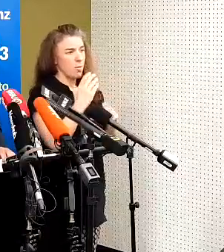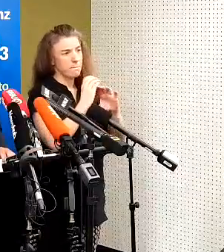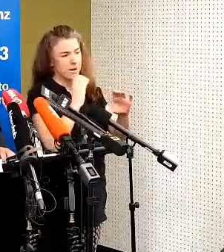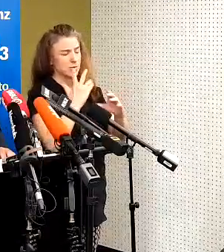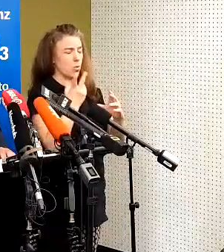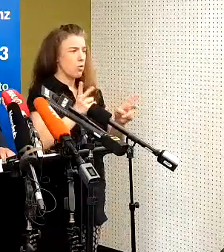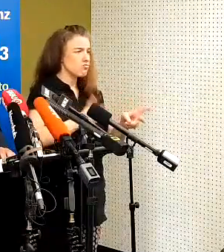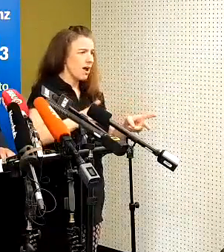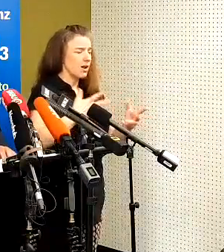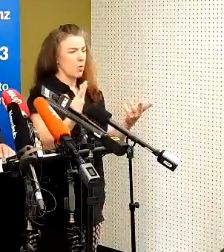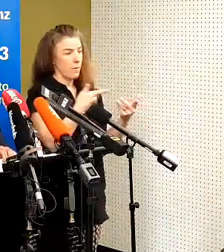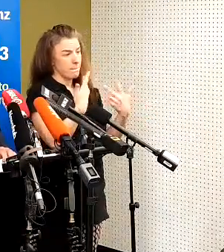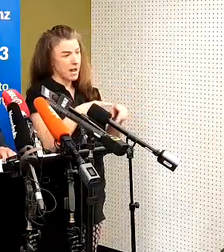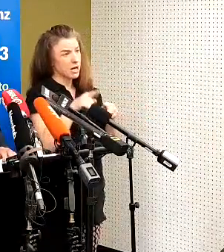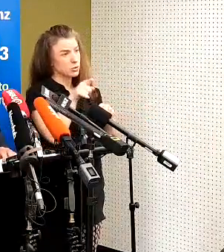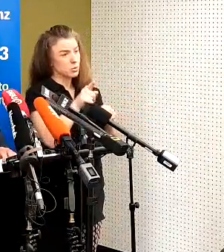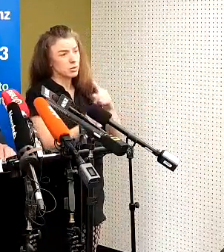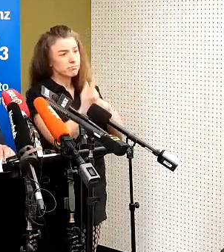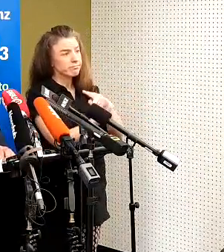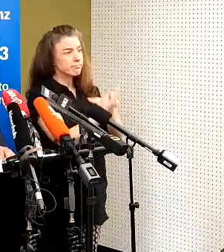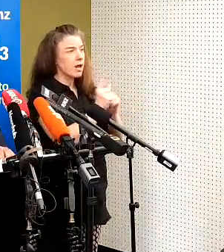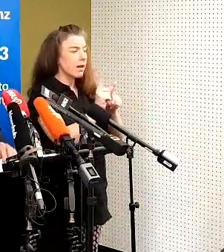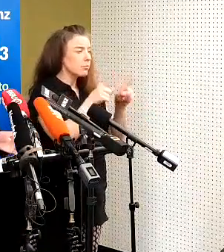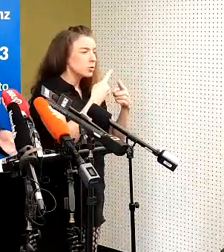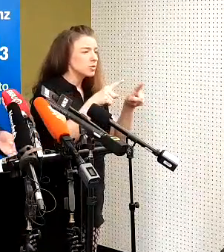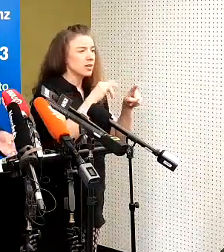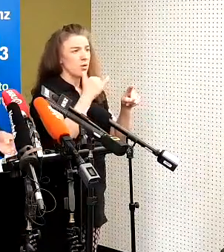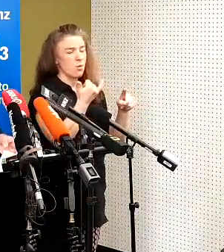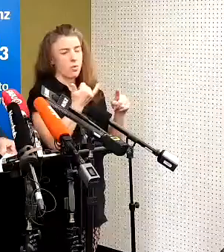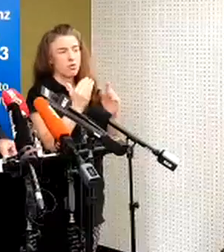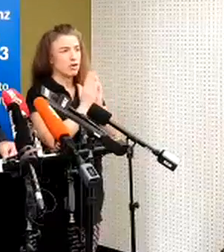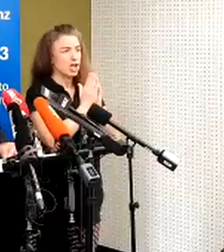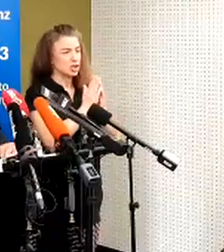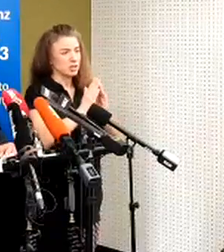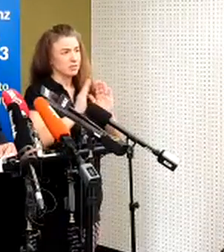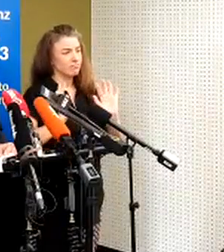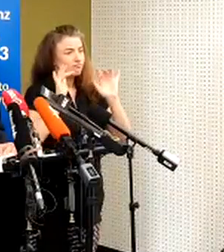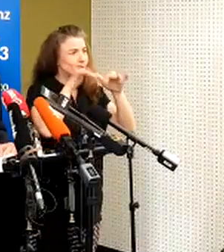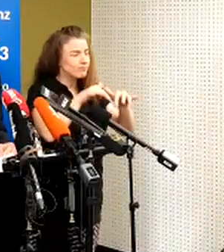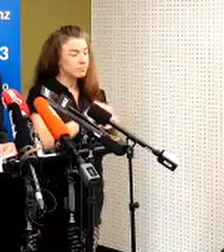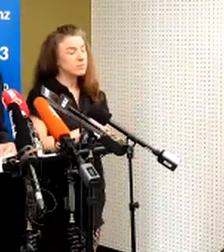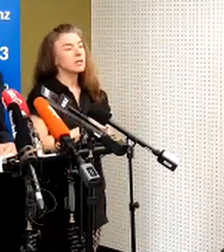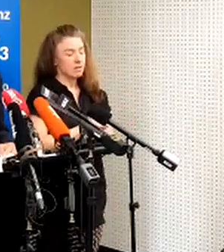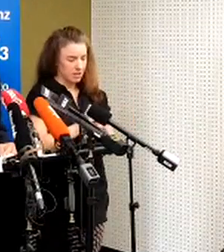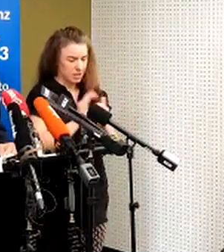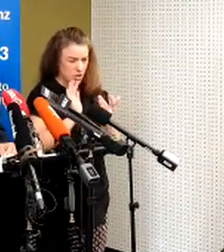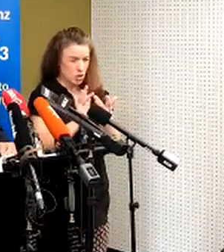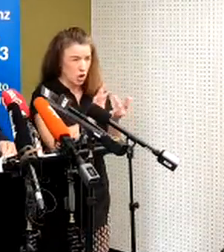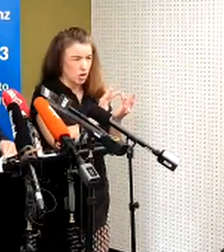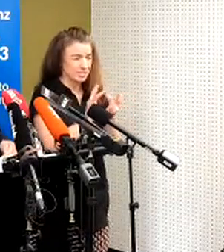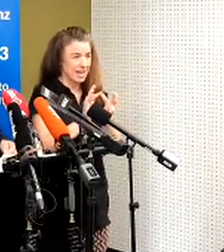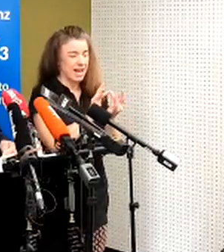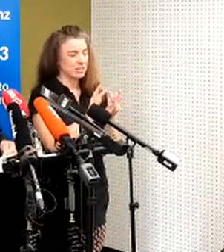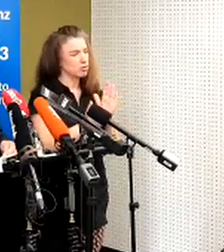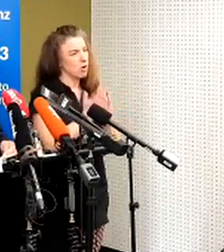transport, events they may have been at, and so on. Contact tracing begins quickly, starting with the